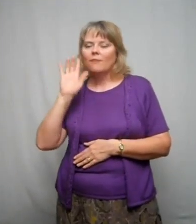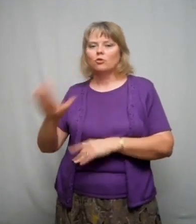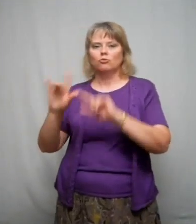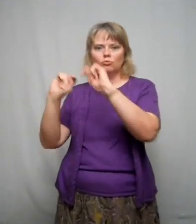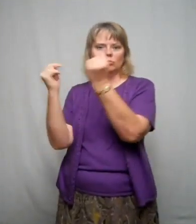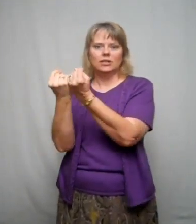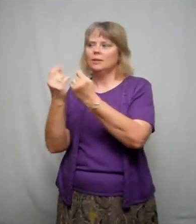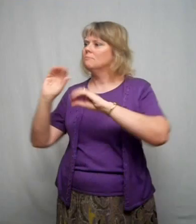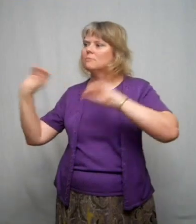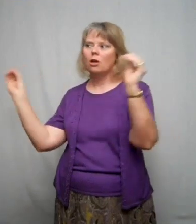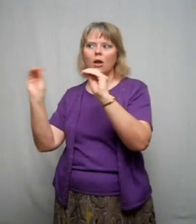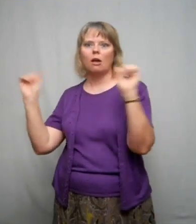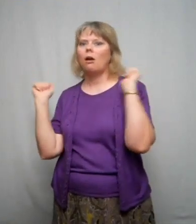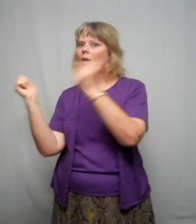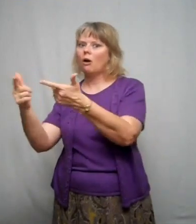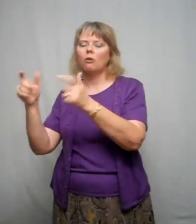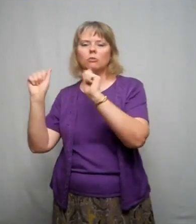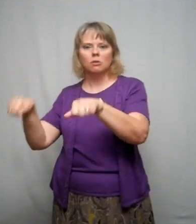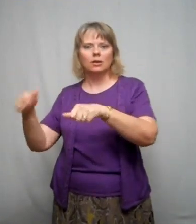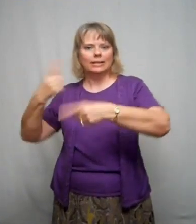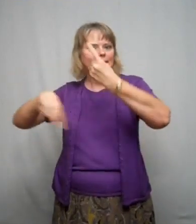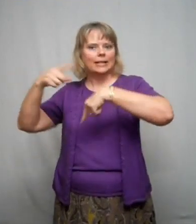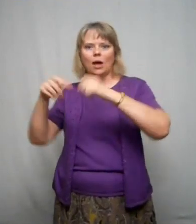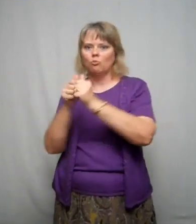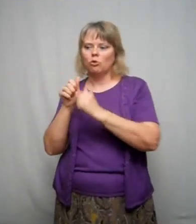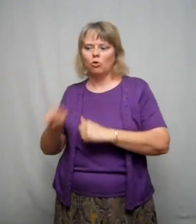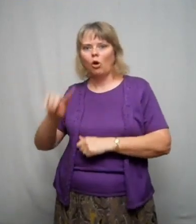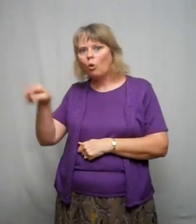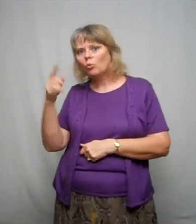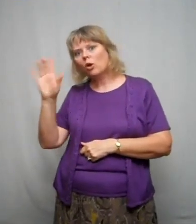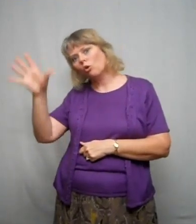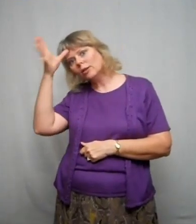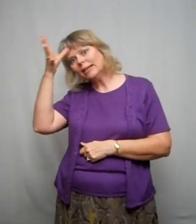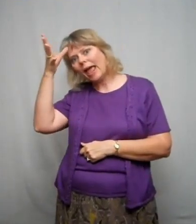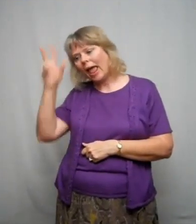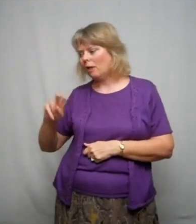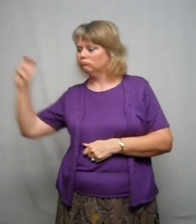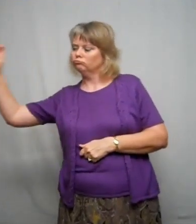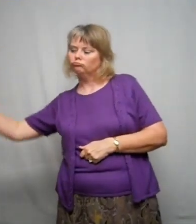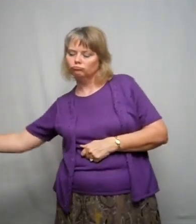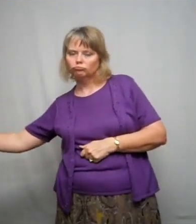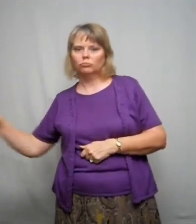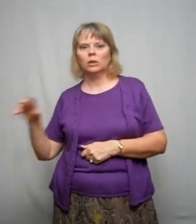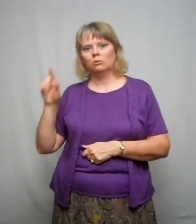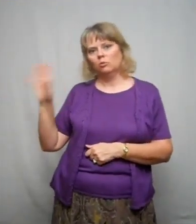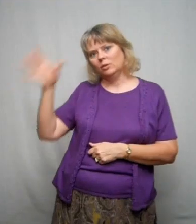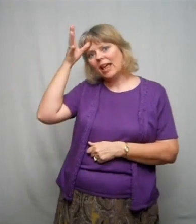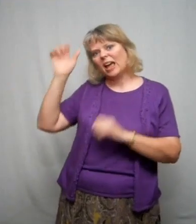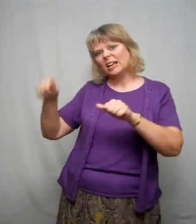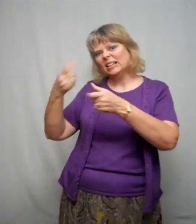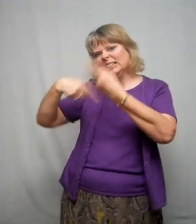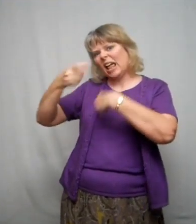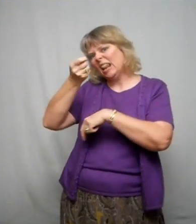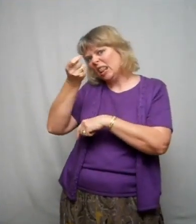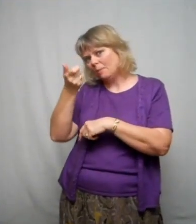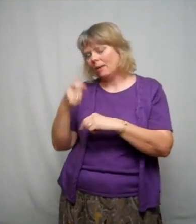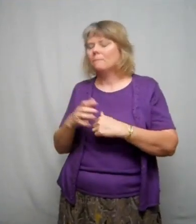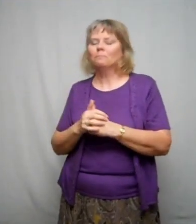only deaf person on her team. No one else knew how to sign. Her father, who's sitting on the other side of her, could sign a little bit, but she